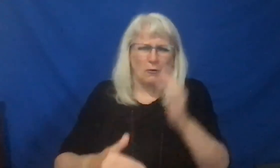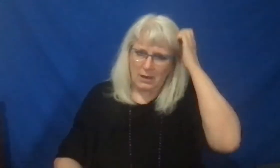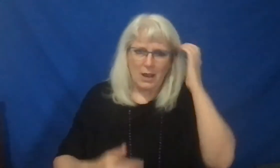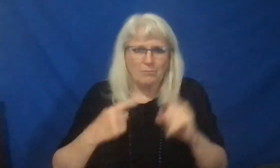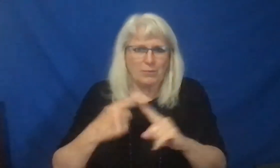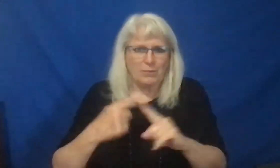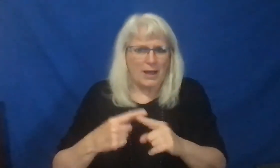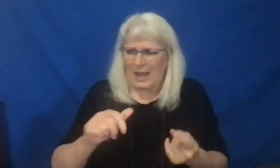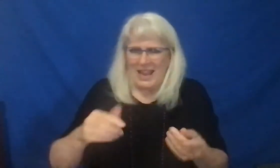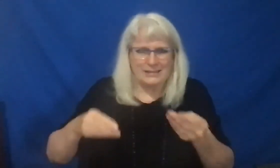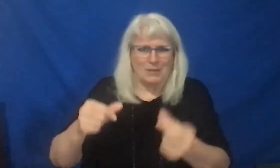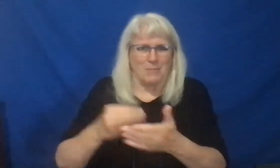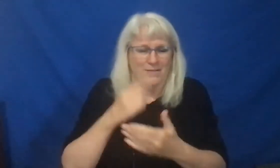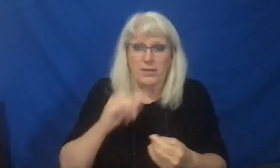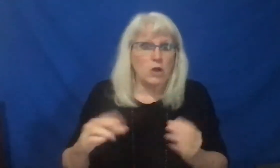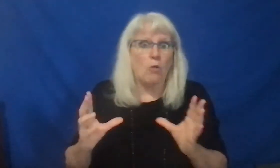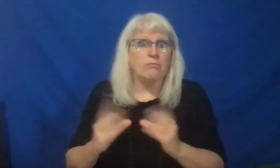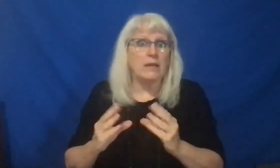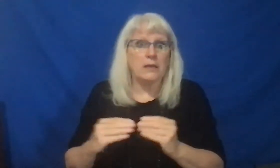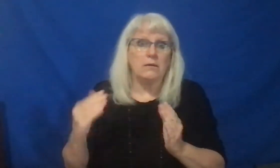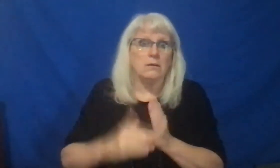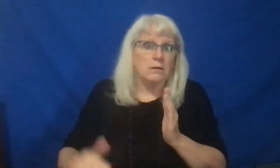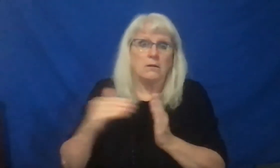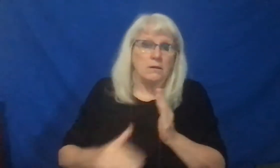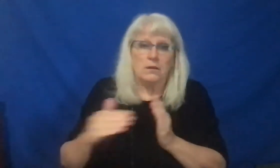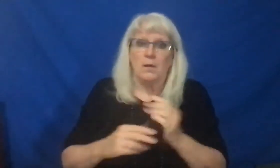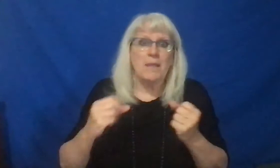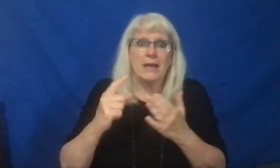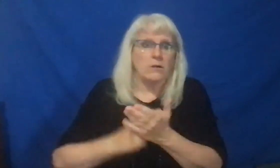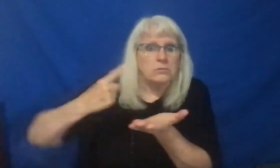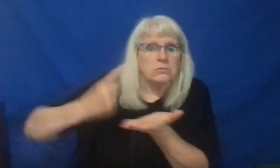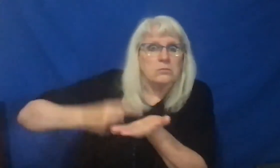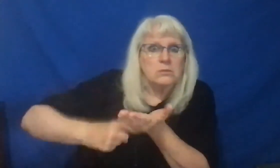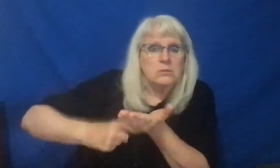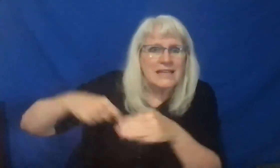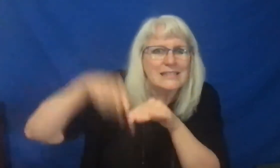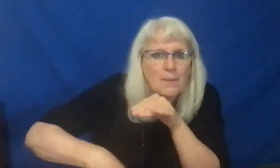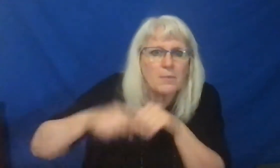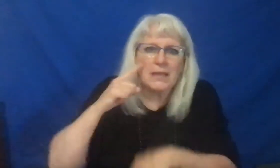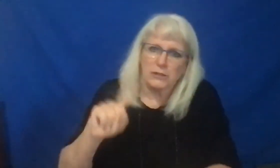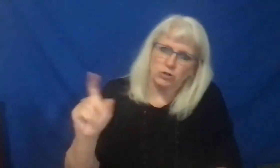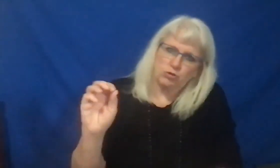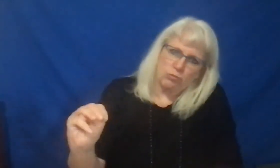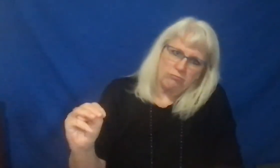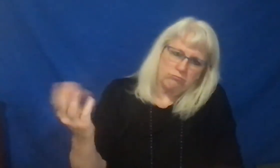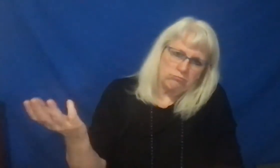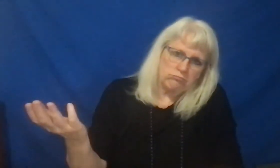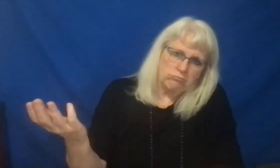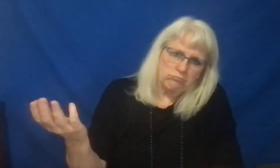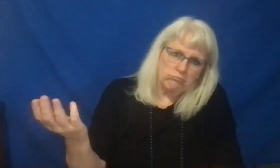meet consistently for hours at a time and talk through these issues and work on this and provide the best possible product